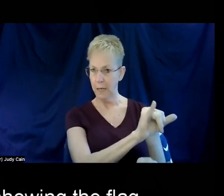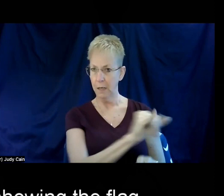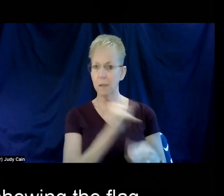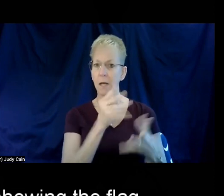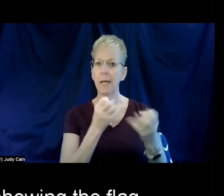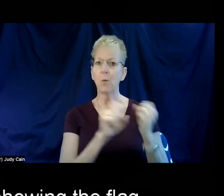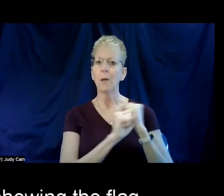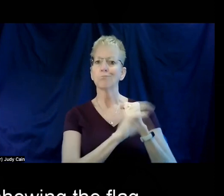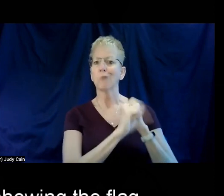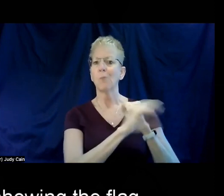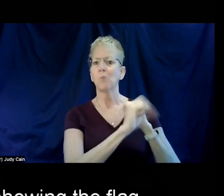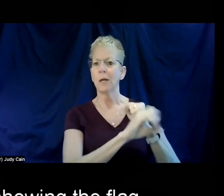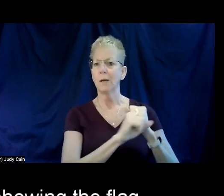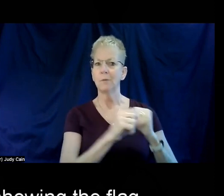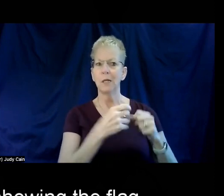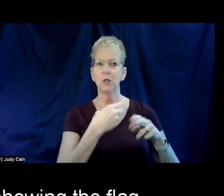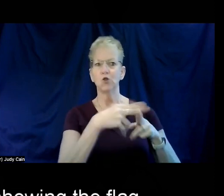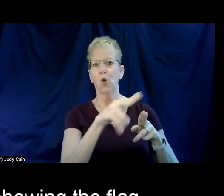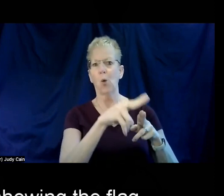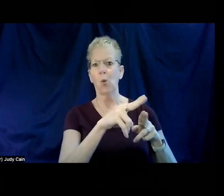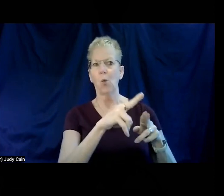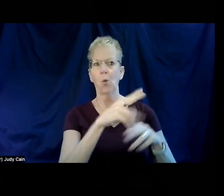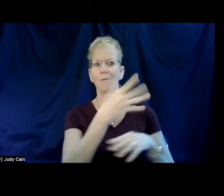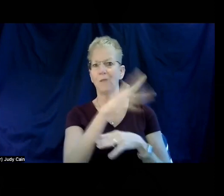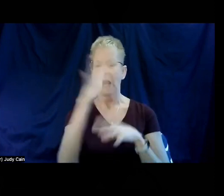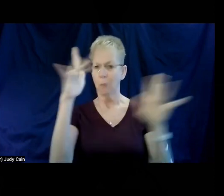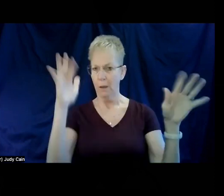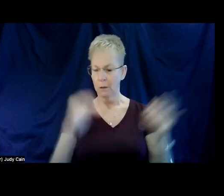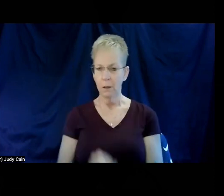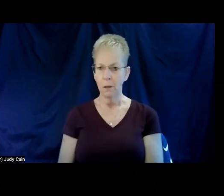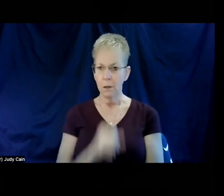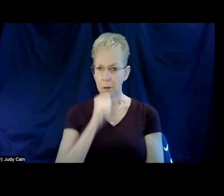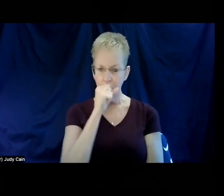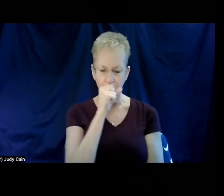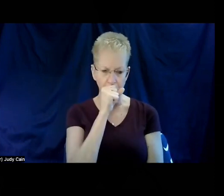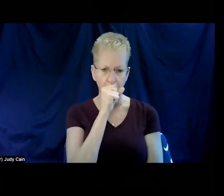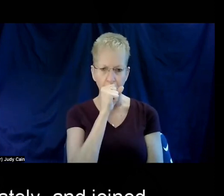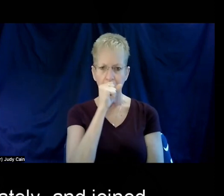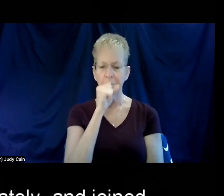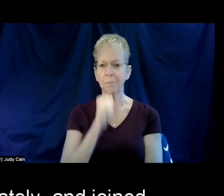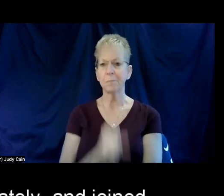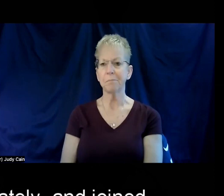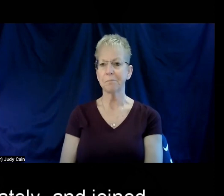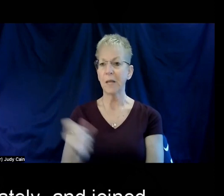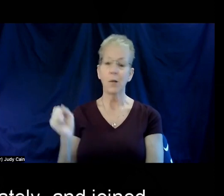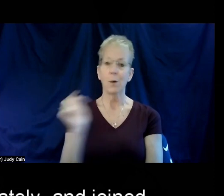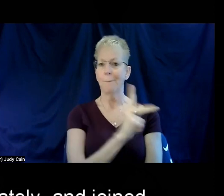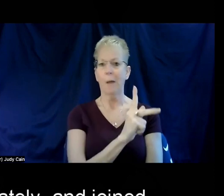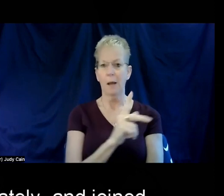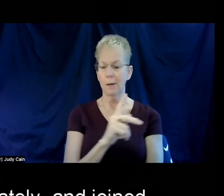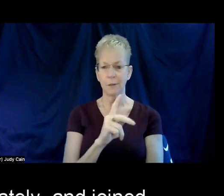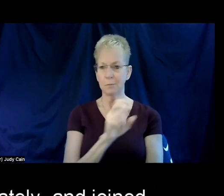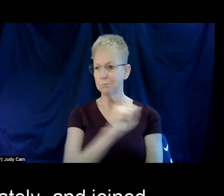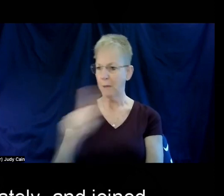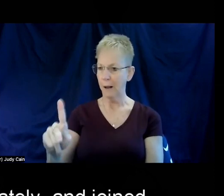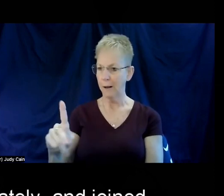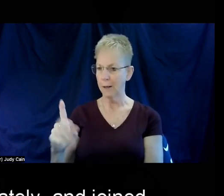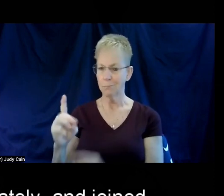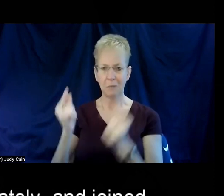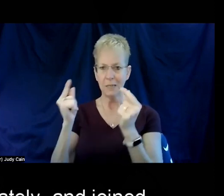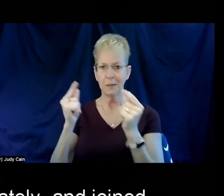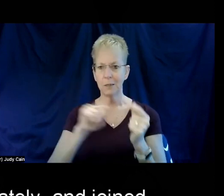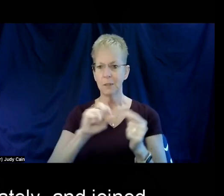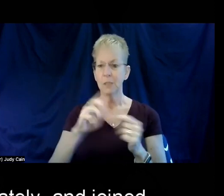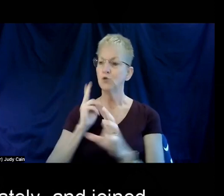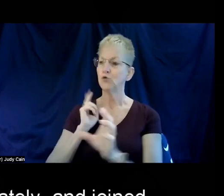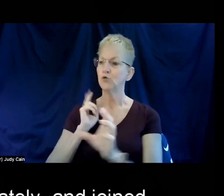but showing the flag, that sort of thing. And he just went back. He went back and immediately and joined